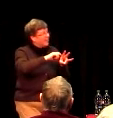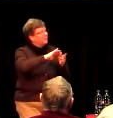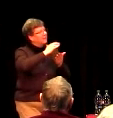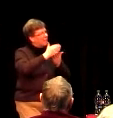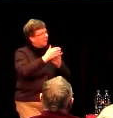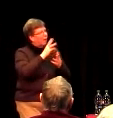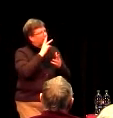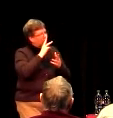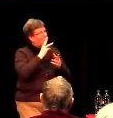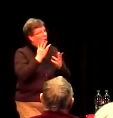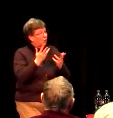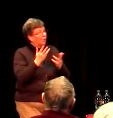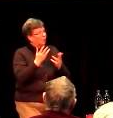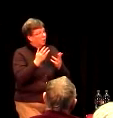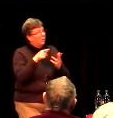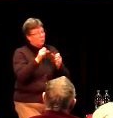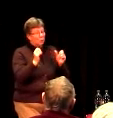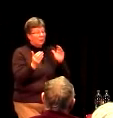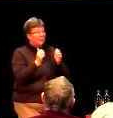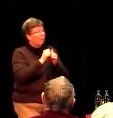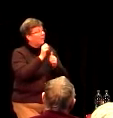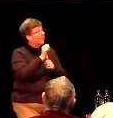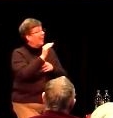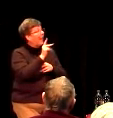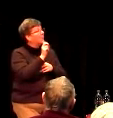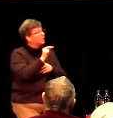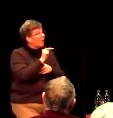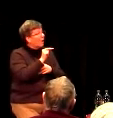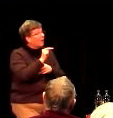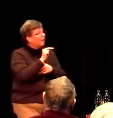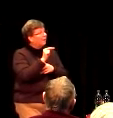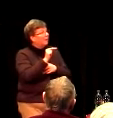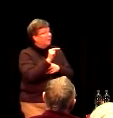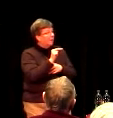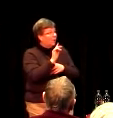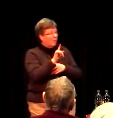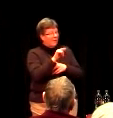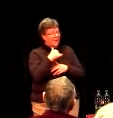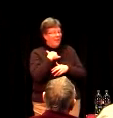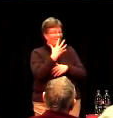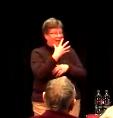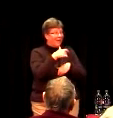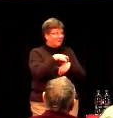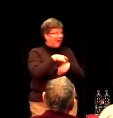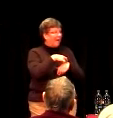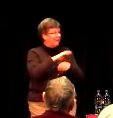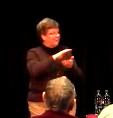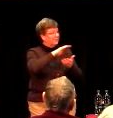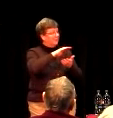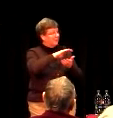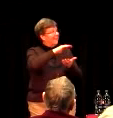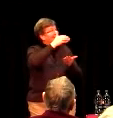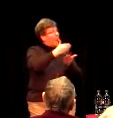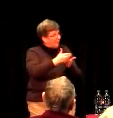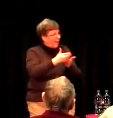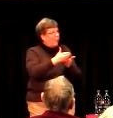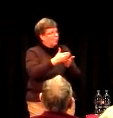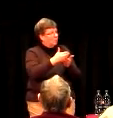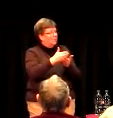Mississippi. You could also compare it to the Amazon. In some cases, we're getting about 5 times the flow of the Amazon River in one event.